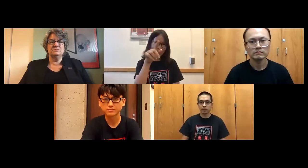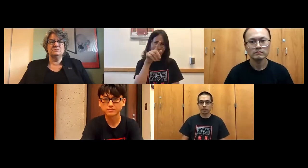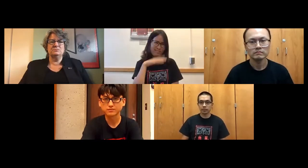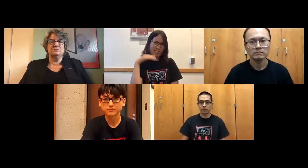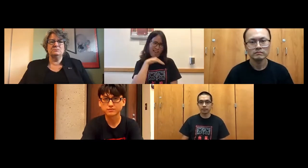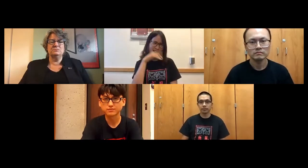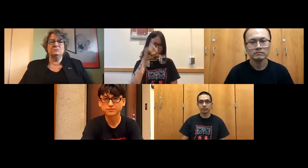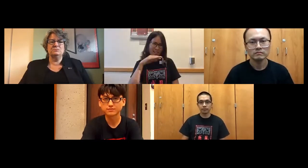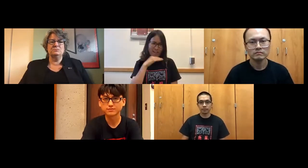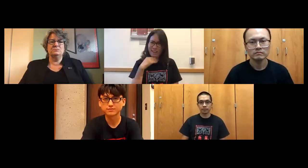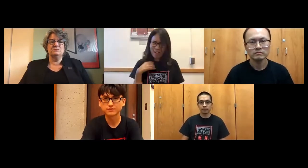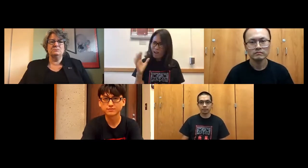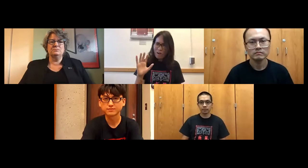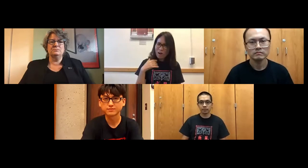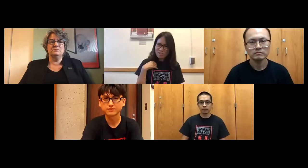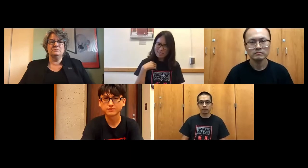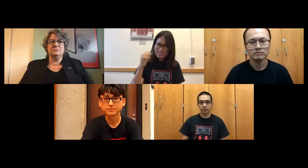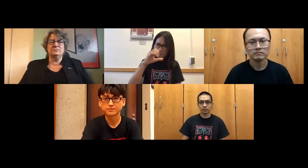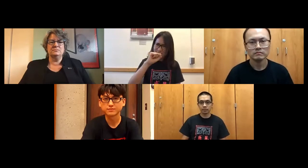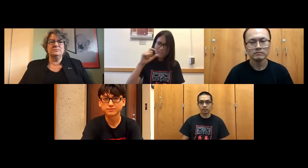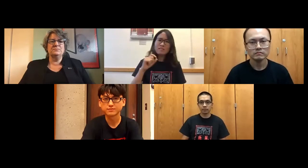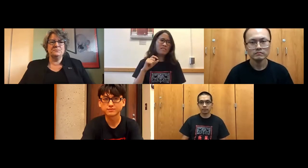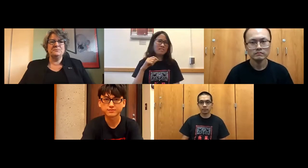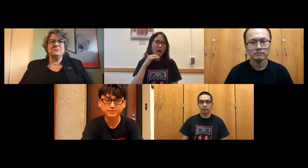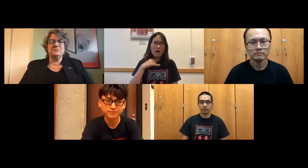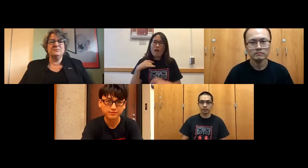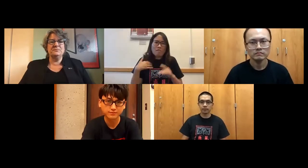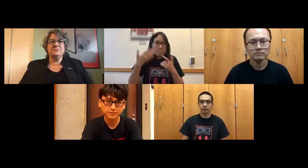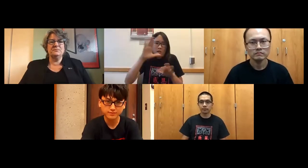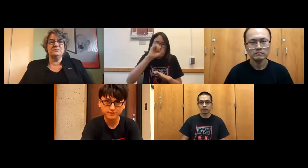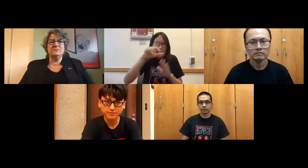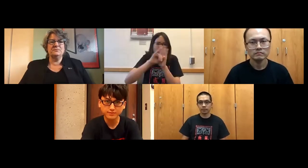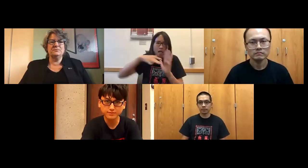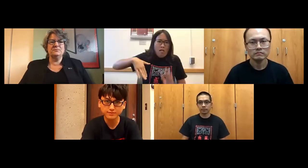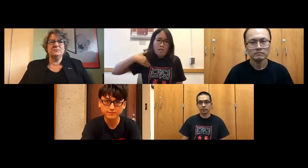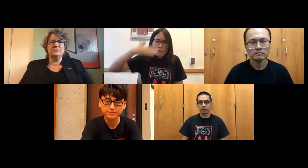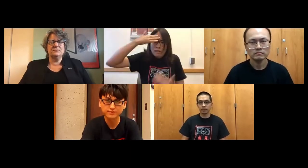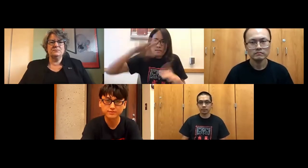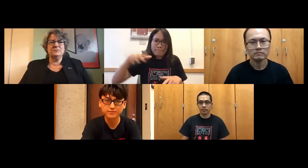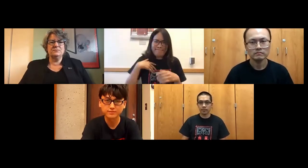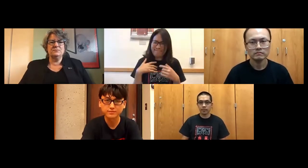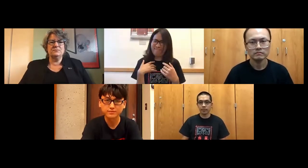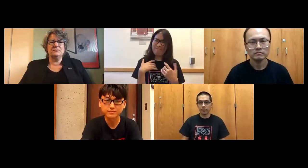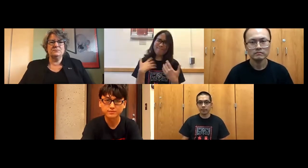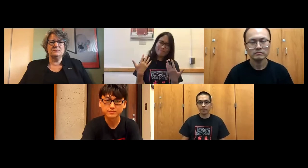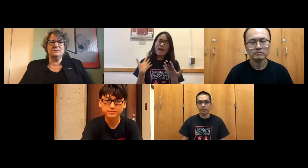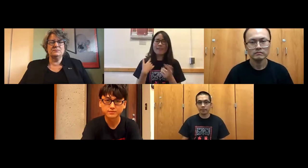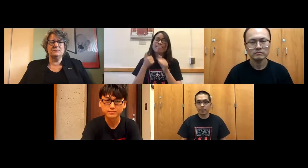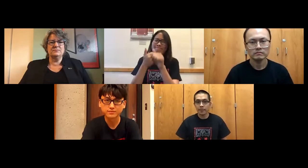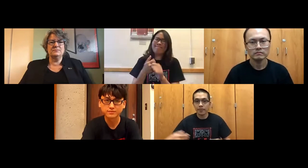we would learn in America, signing exact English. And I thought, no, I want to study Chinese sign language,